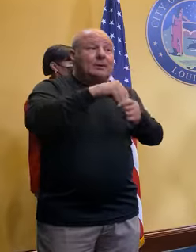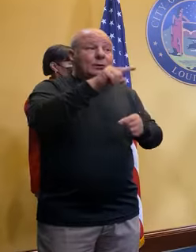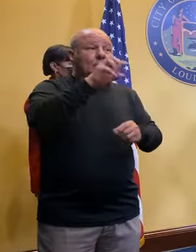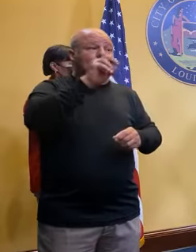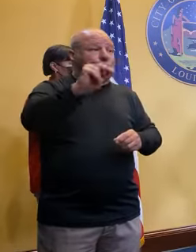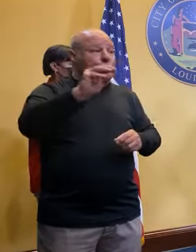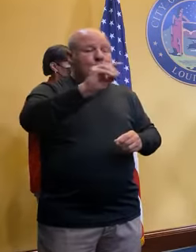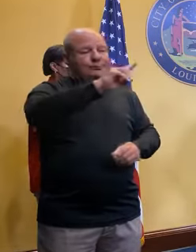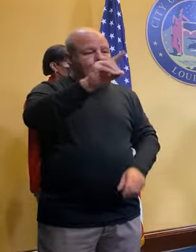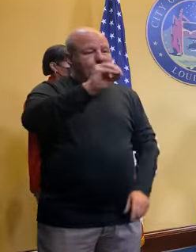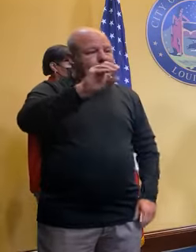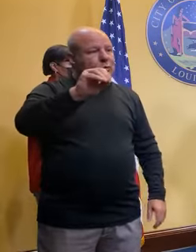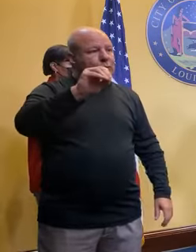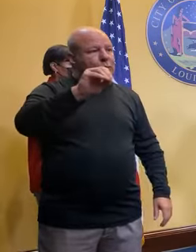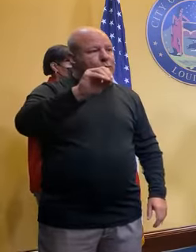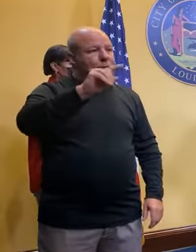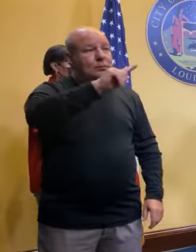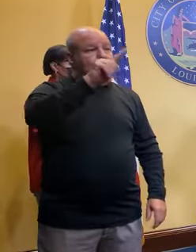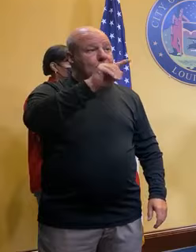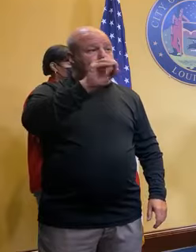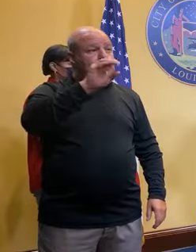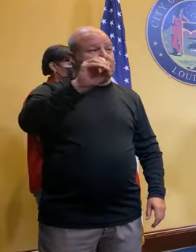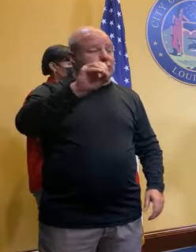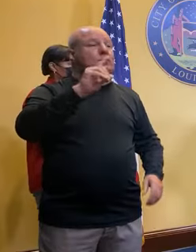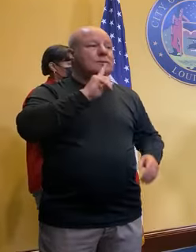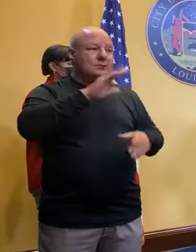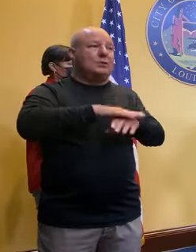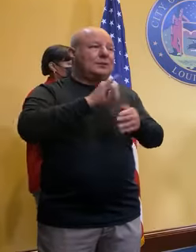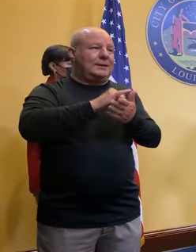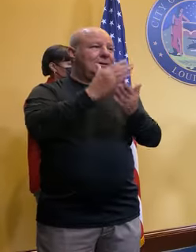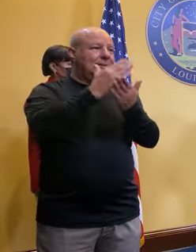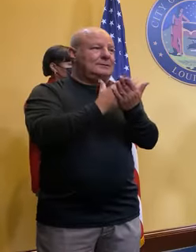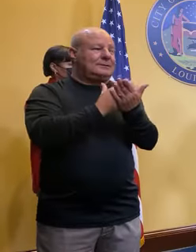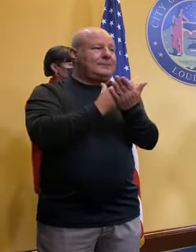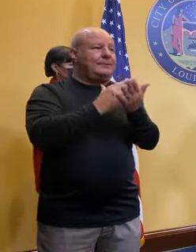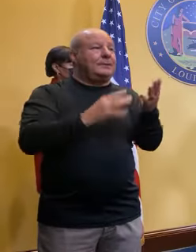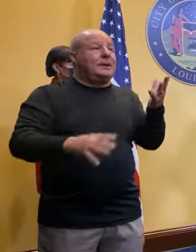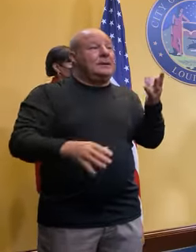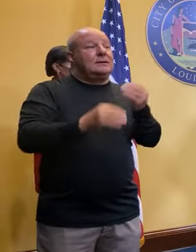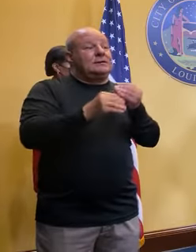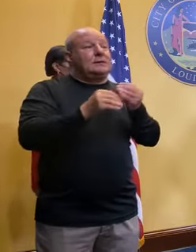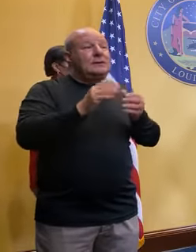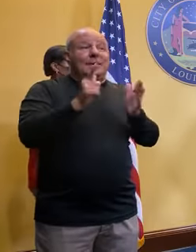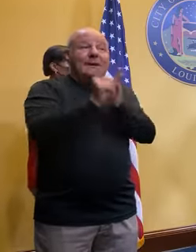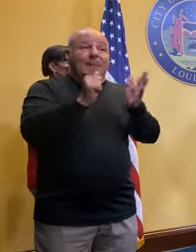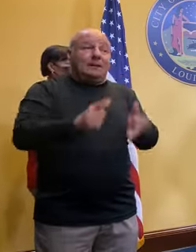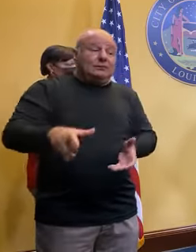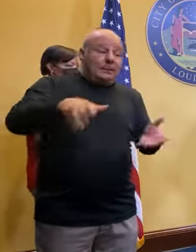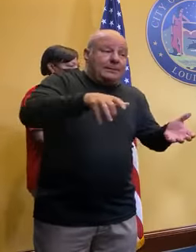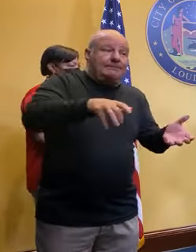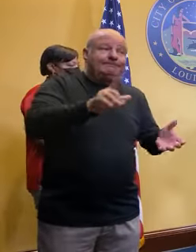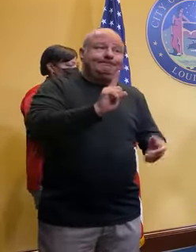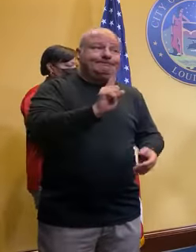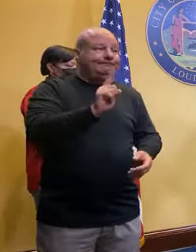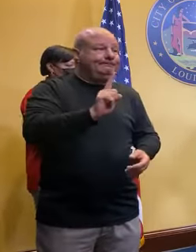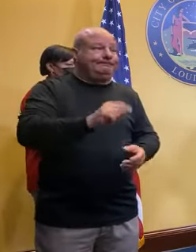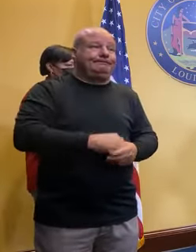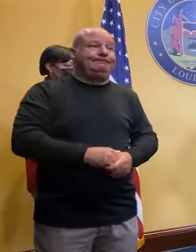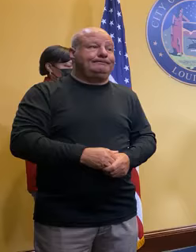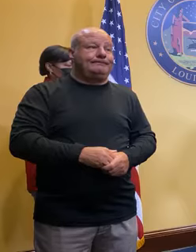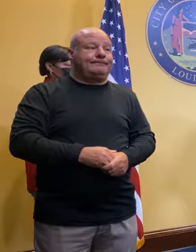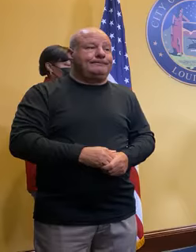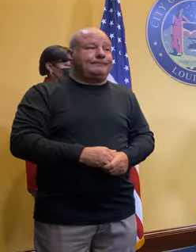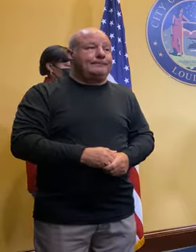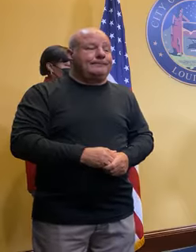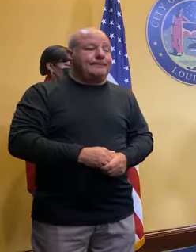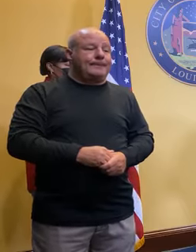be protected, and the zoo is on that critical infrastructure list. Additionally, illegal dumping, again, that's going to be picked